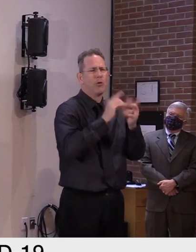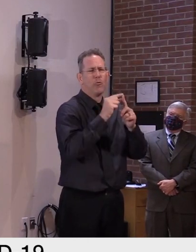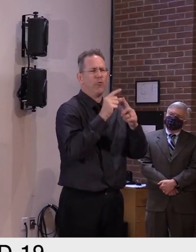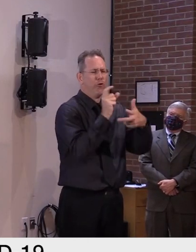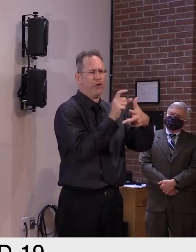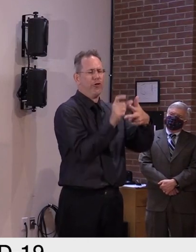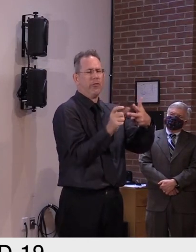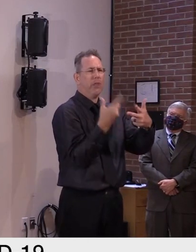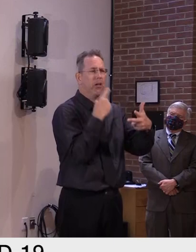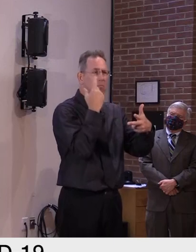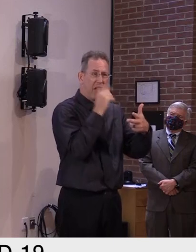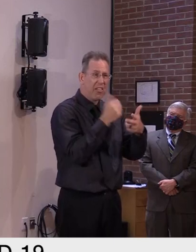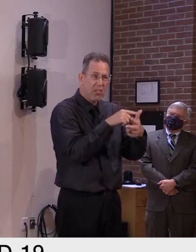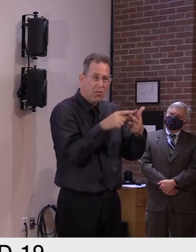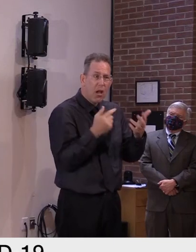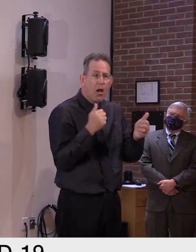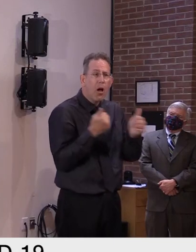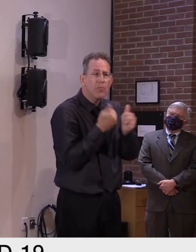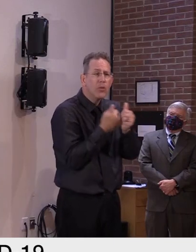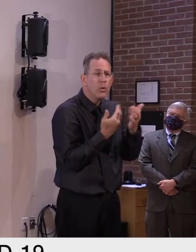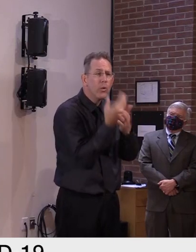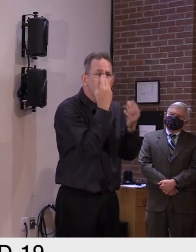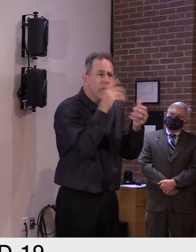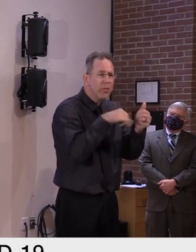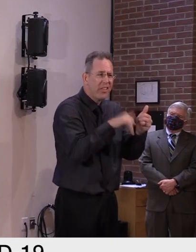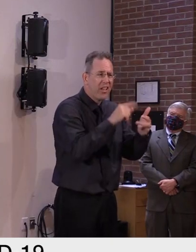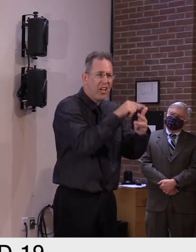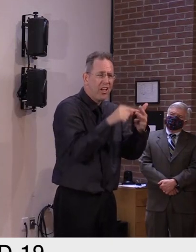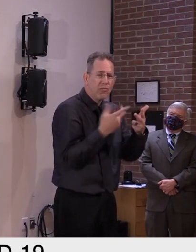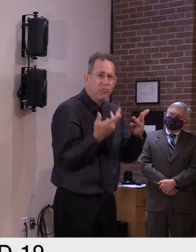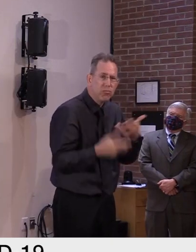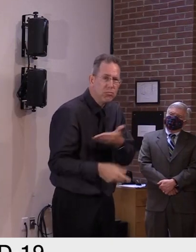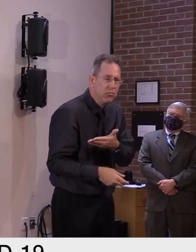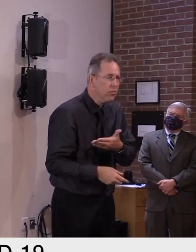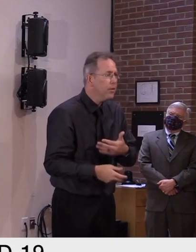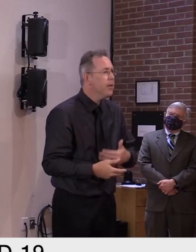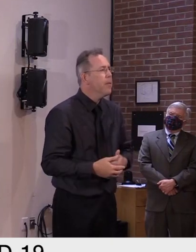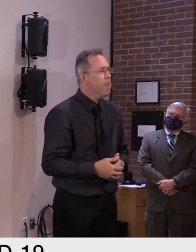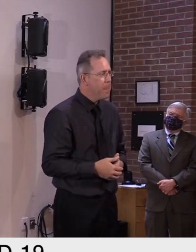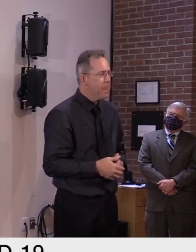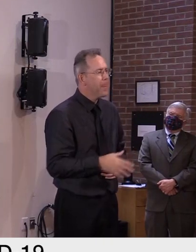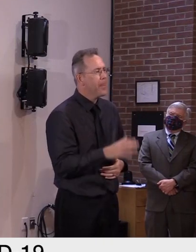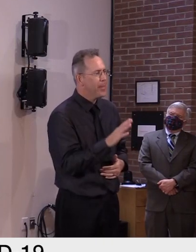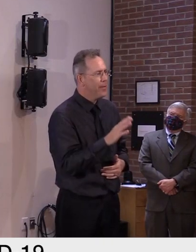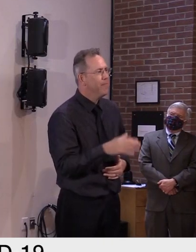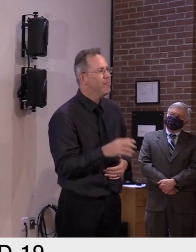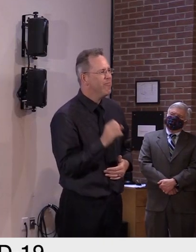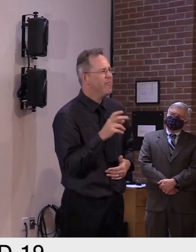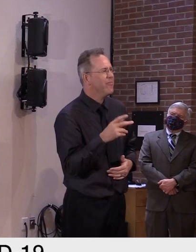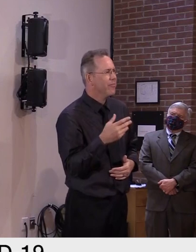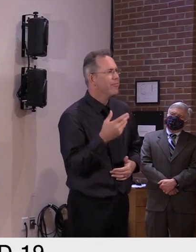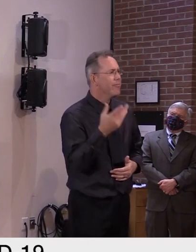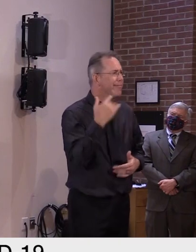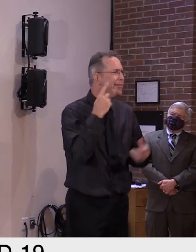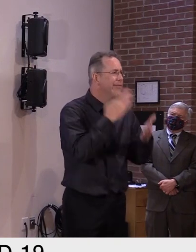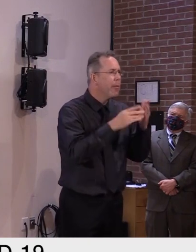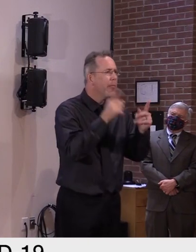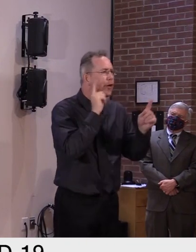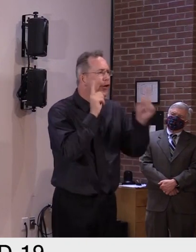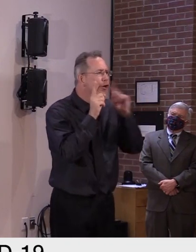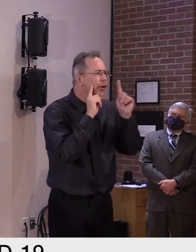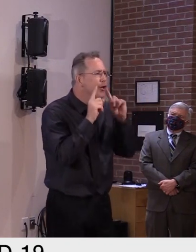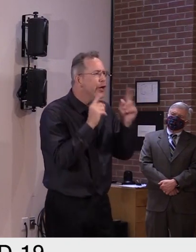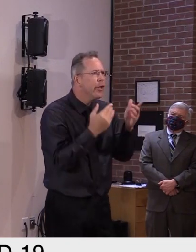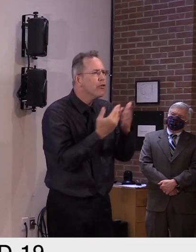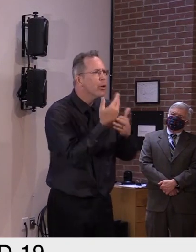my understanding is the other drugs really are not highly beneficial and not part of the sort